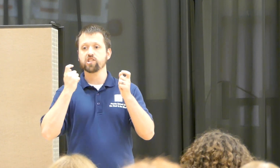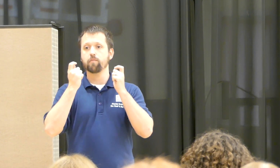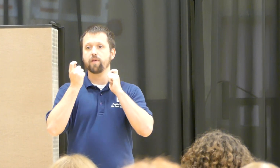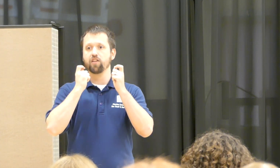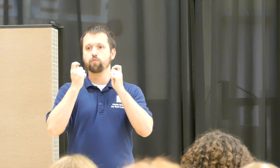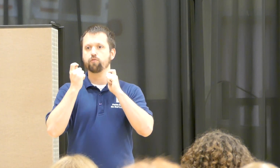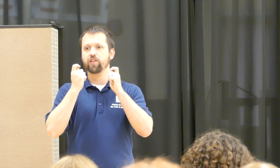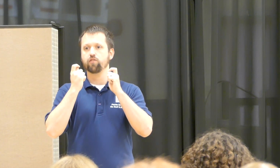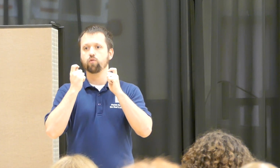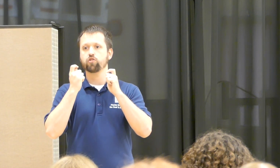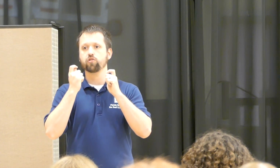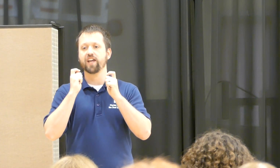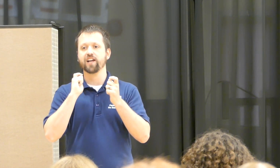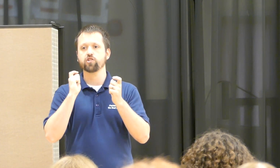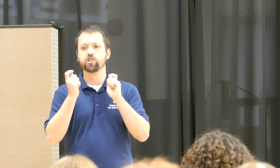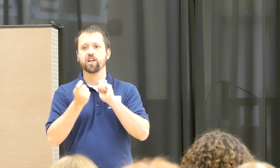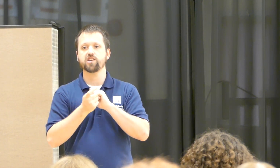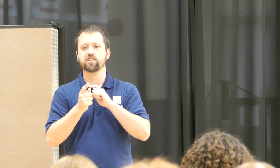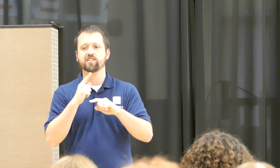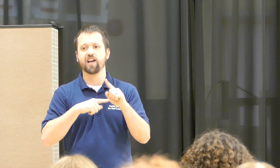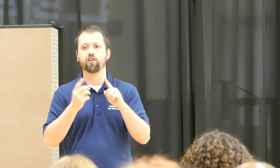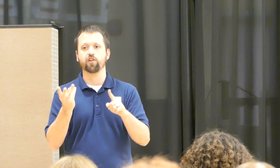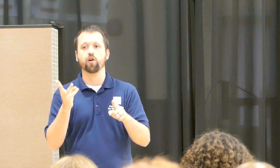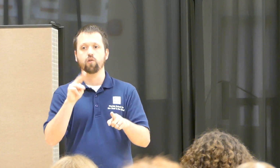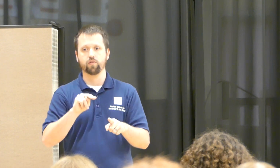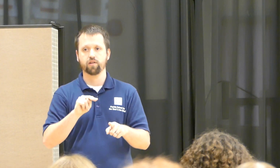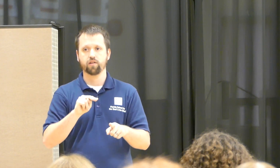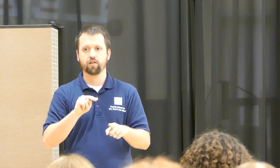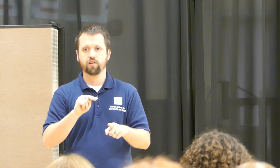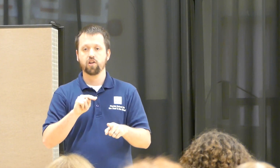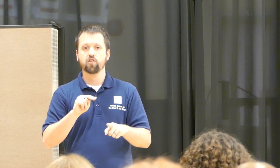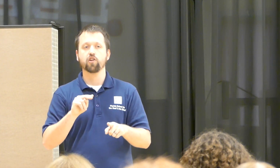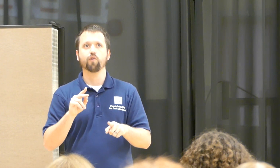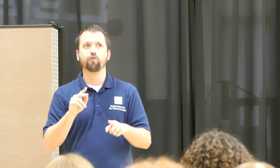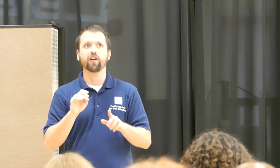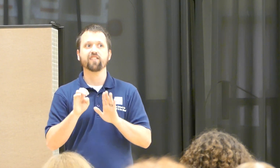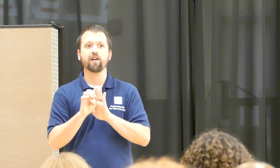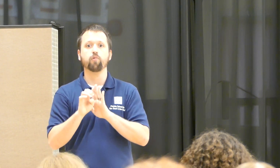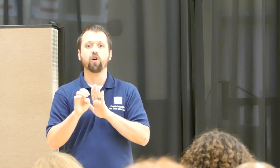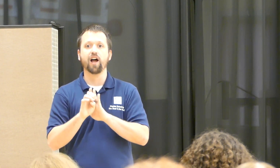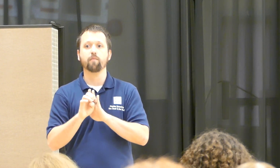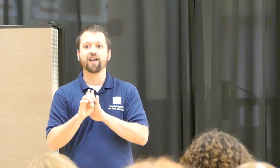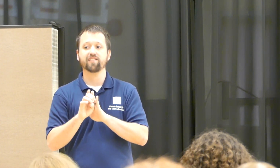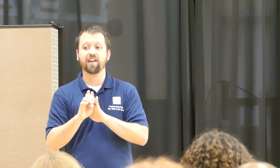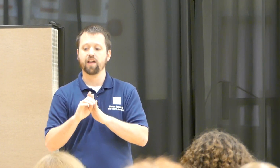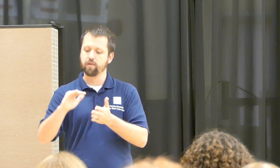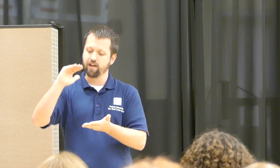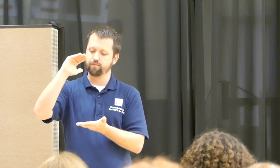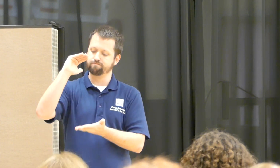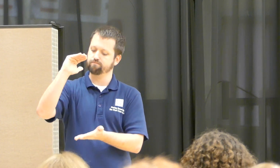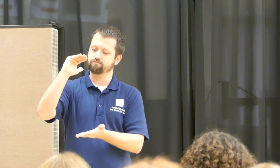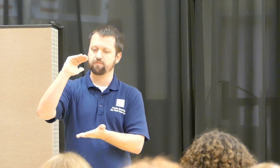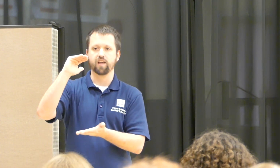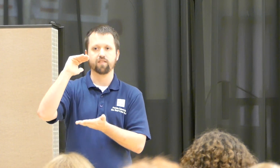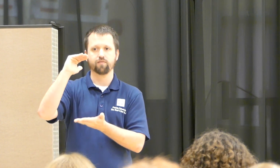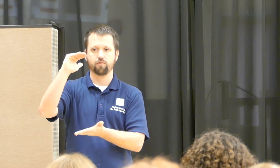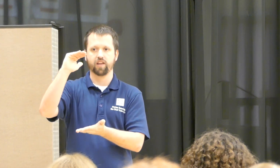some mouth movements you will do that actually change the sign on their own. Okay. So, for example, I might have this for like a